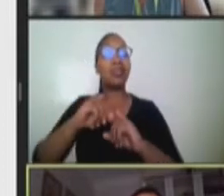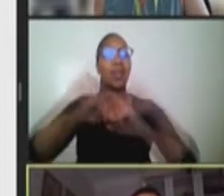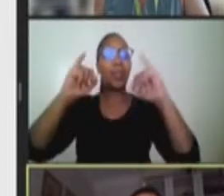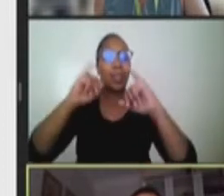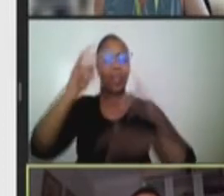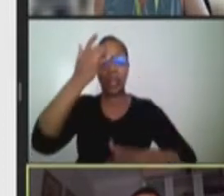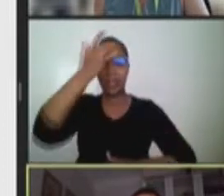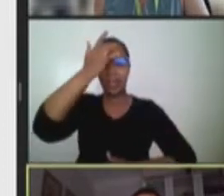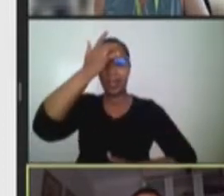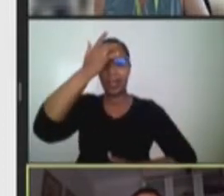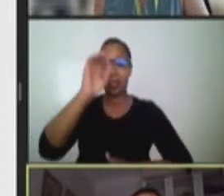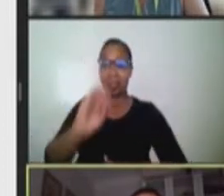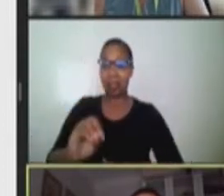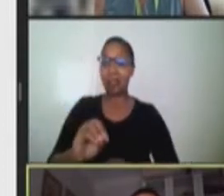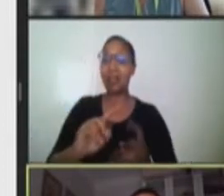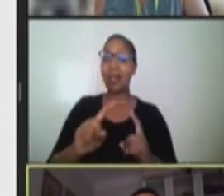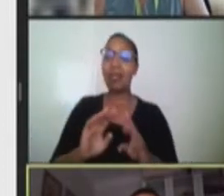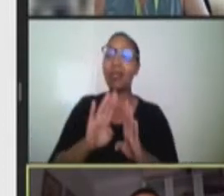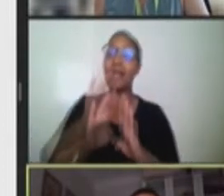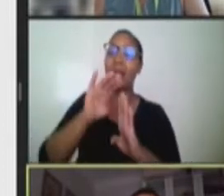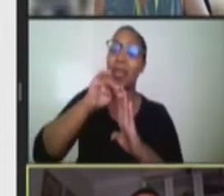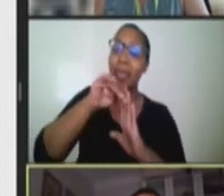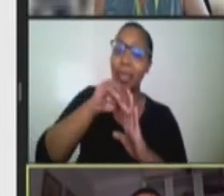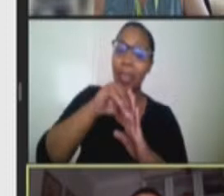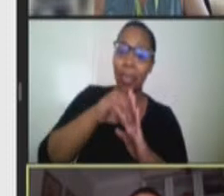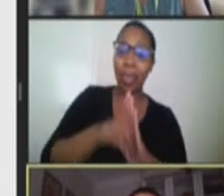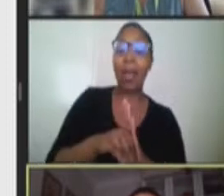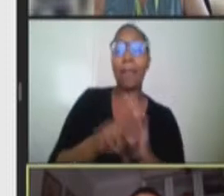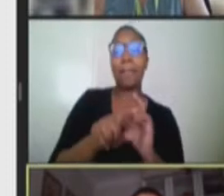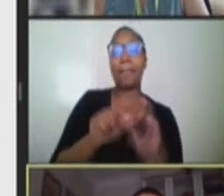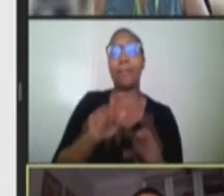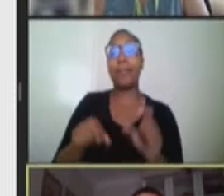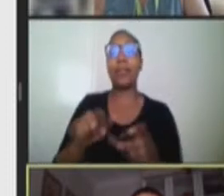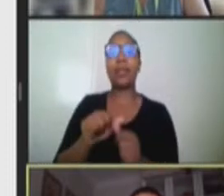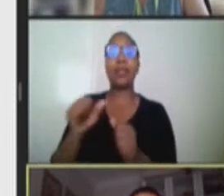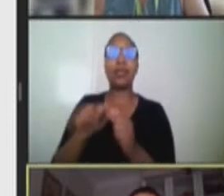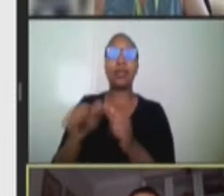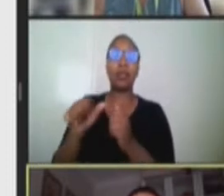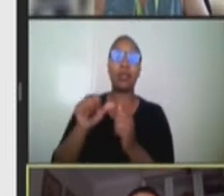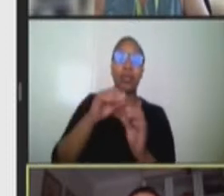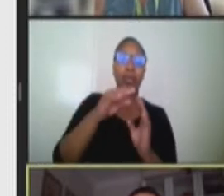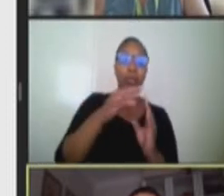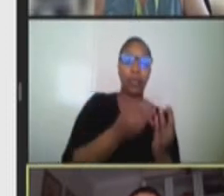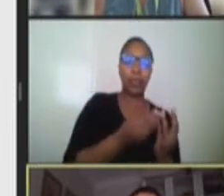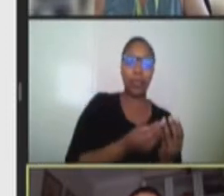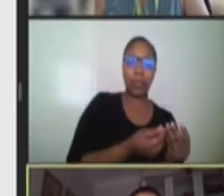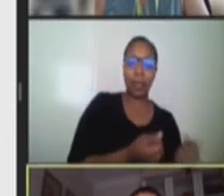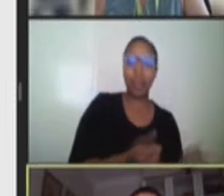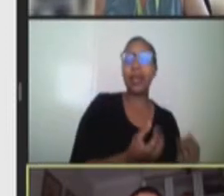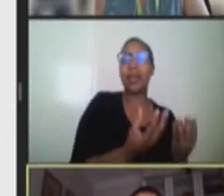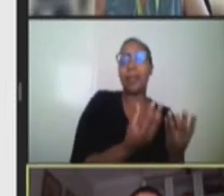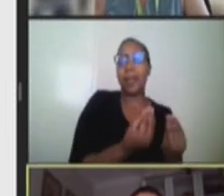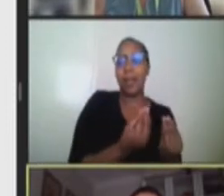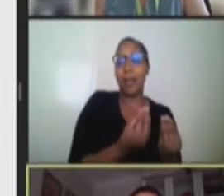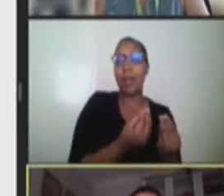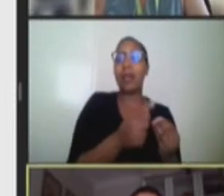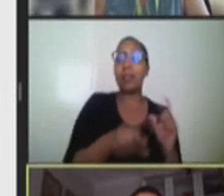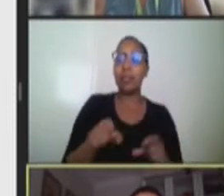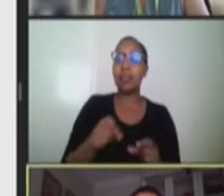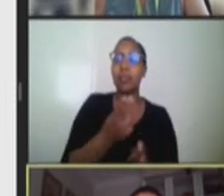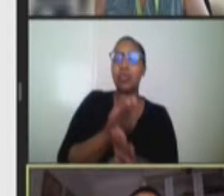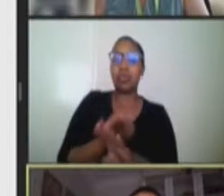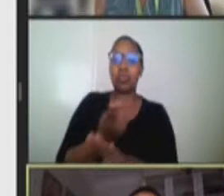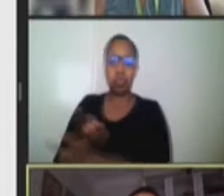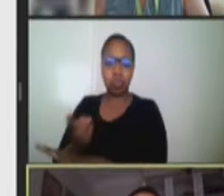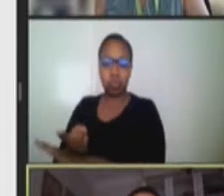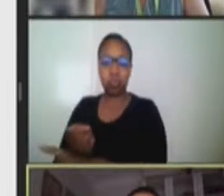after the waves, that decreases. Currently, the proportion of patients who are admitted with severe disease are quite low and lower than what we've